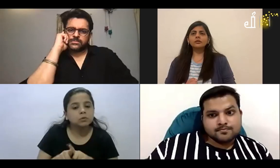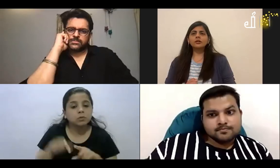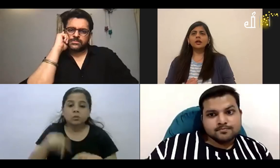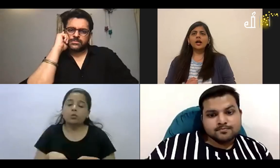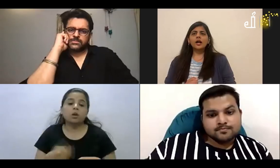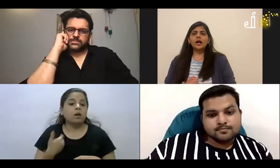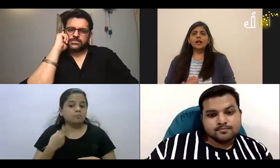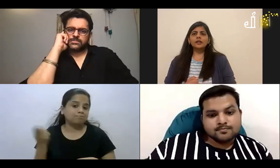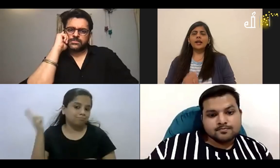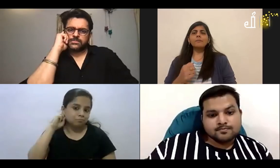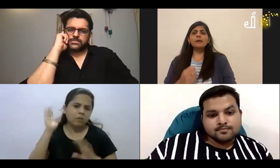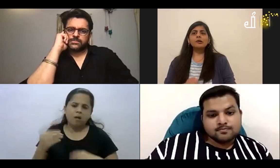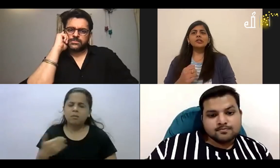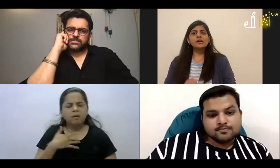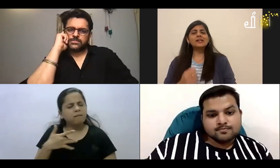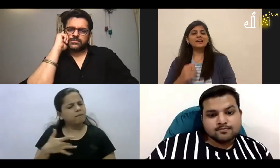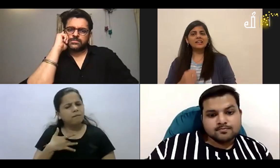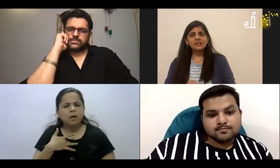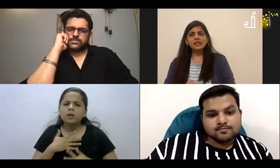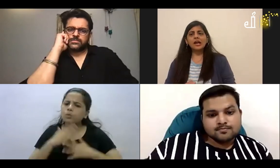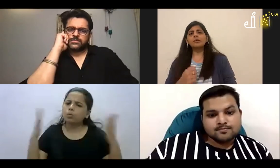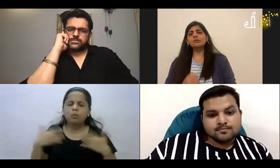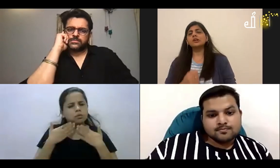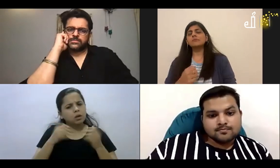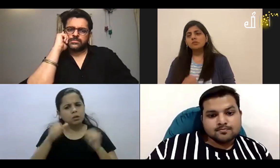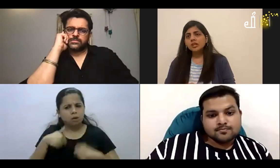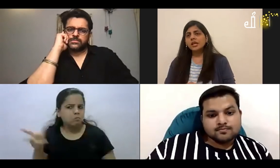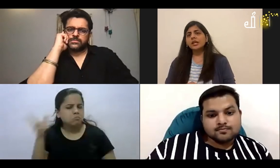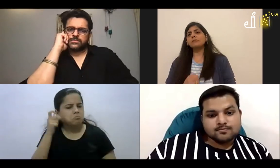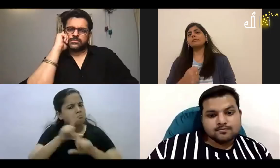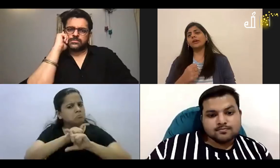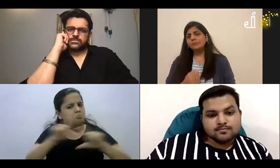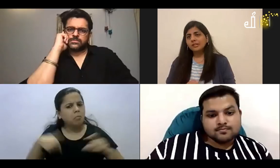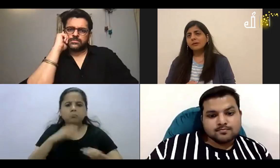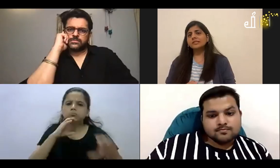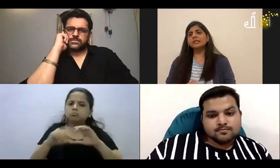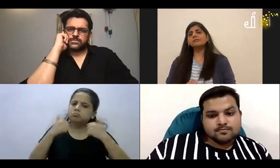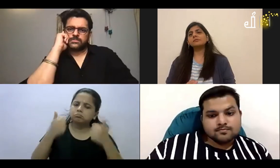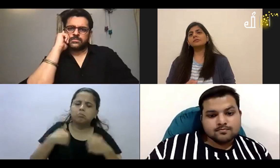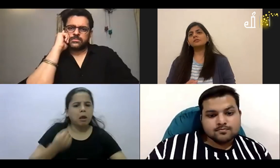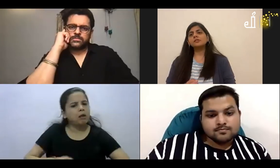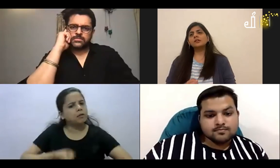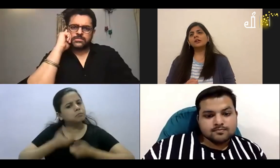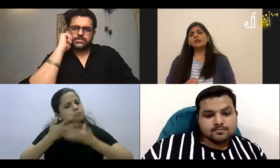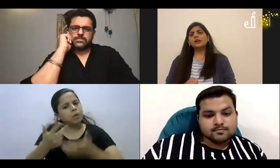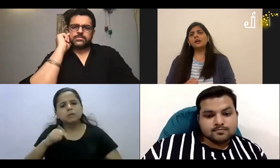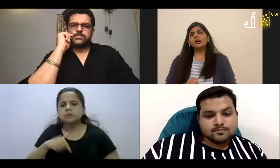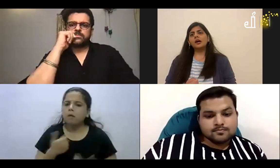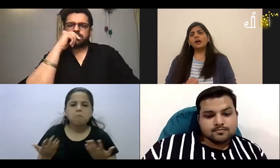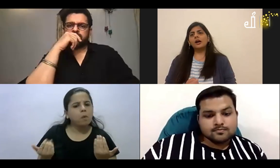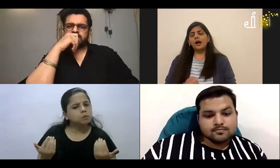grateful that I'm able to hear clearly, I'm able to communicate, I'm able to express myself.